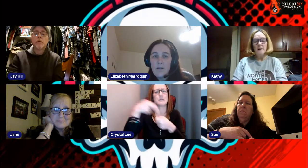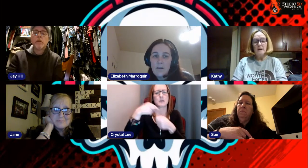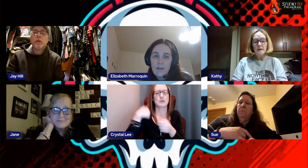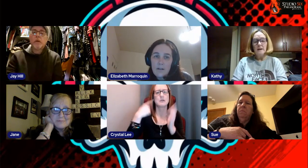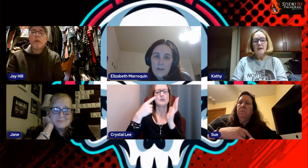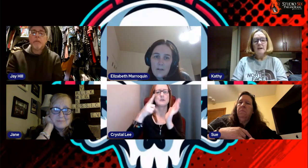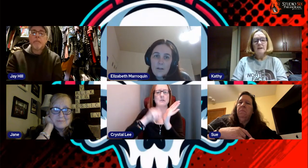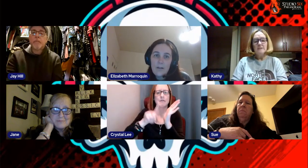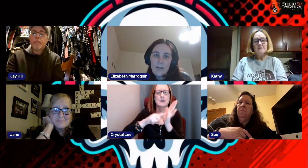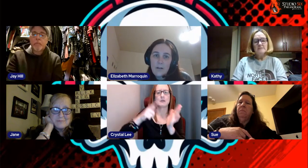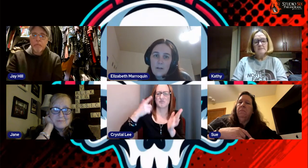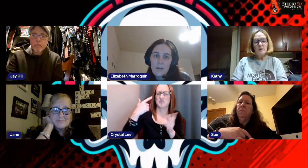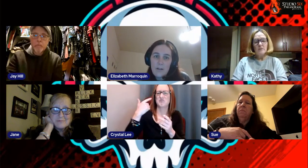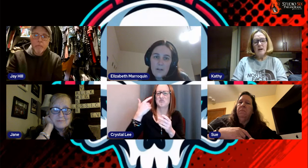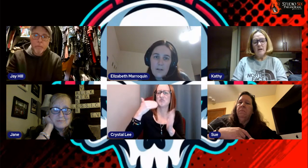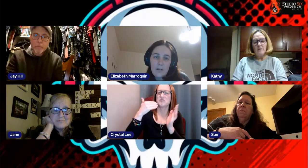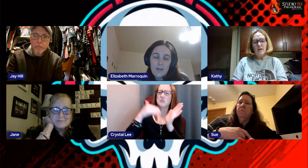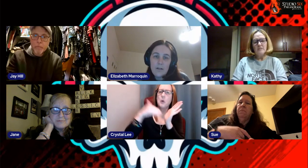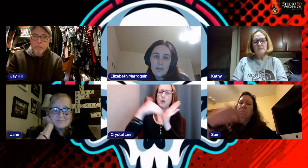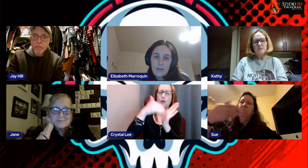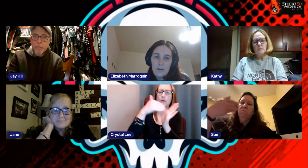That's cool. Yeah. So, Jane, but